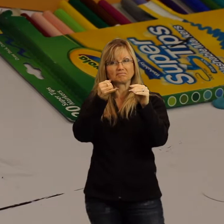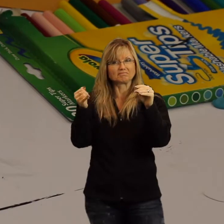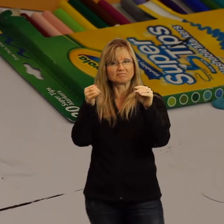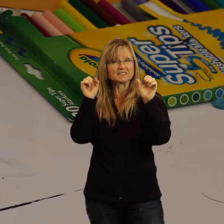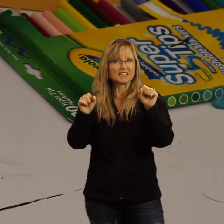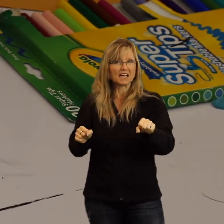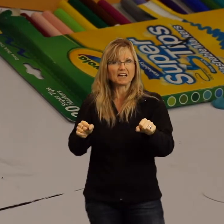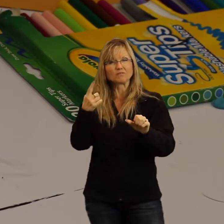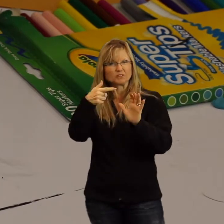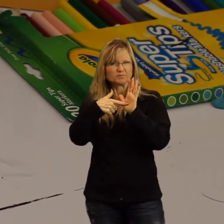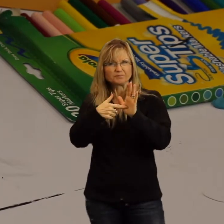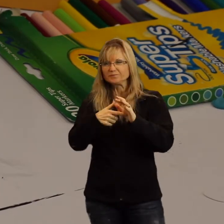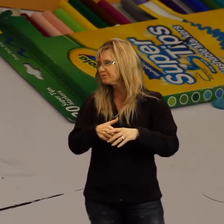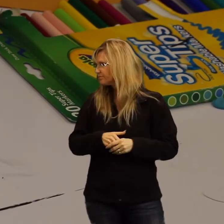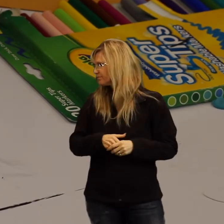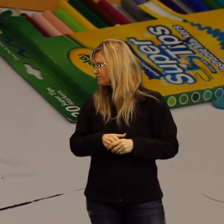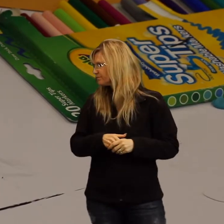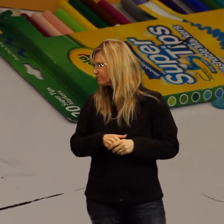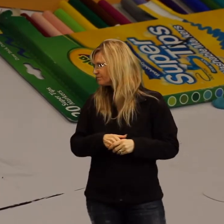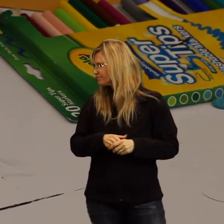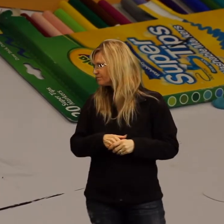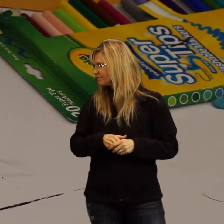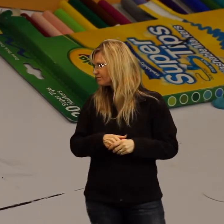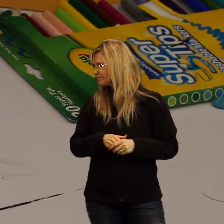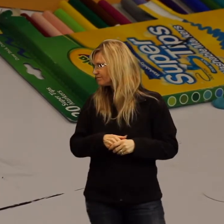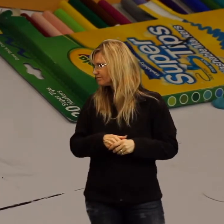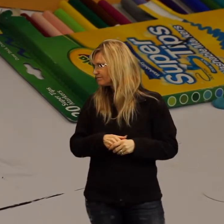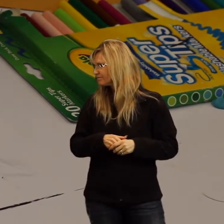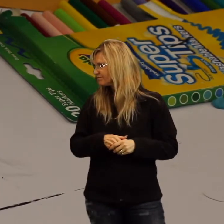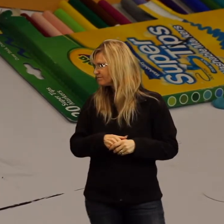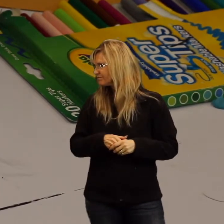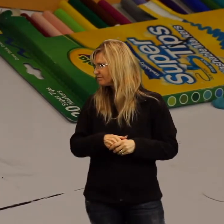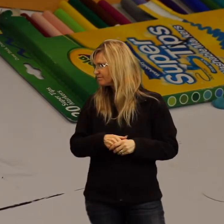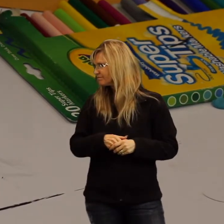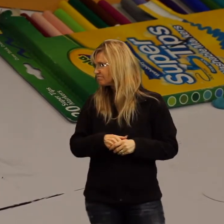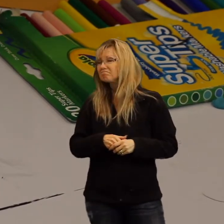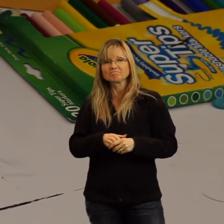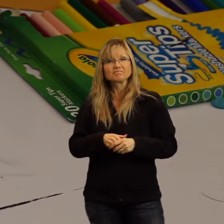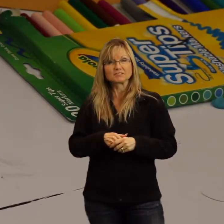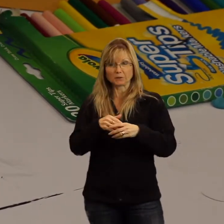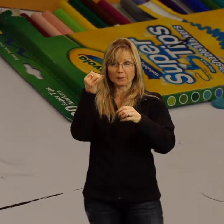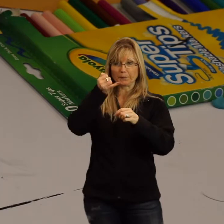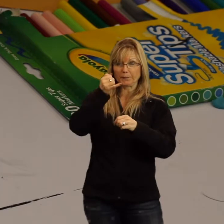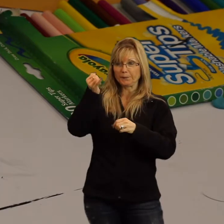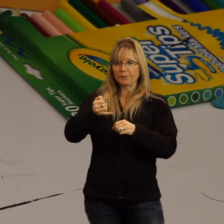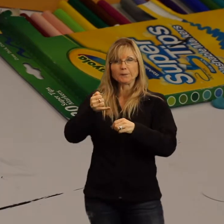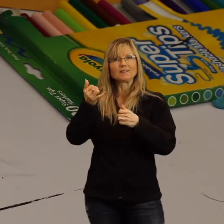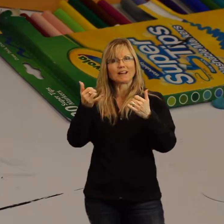maybe I'll go use the ruler and go in this opposite direction a little bit.